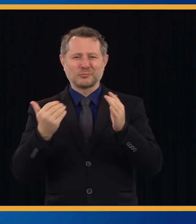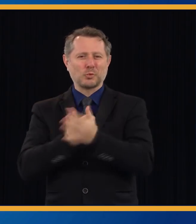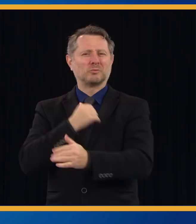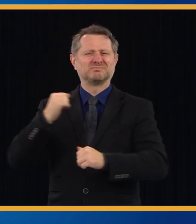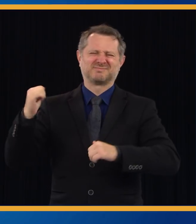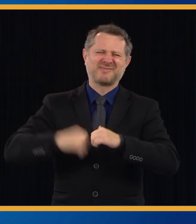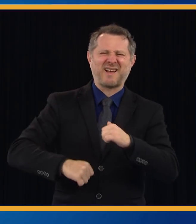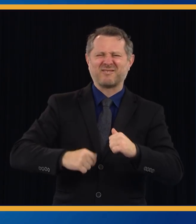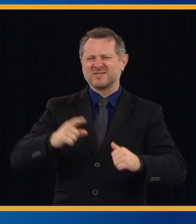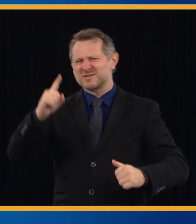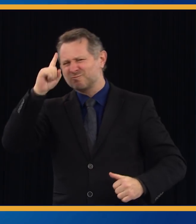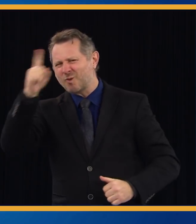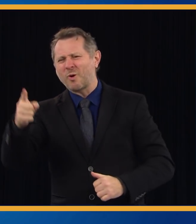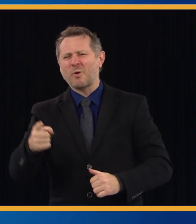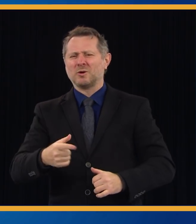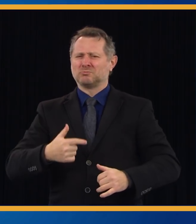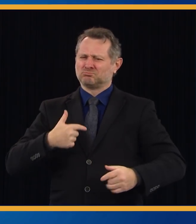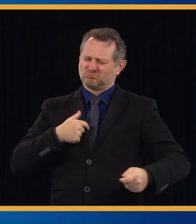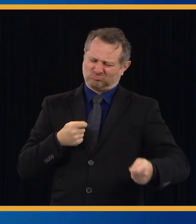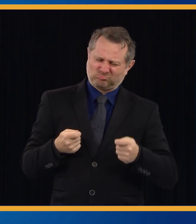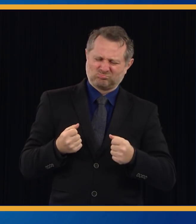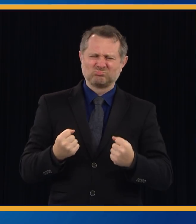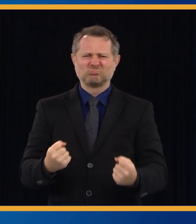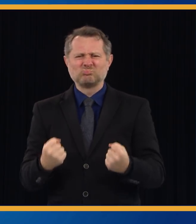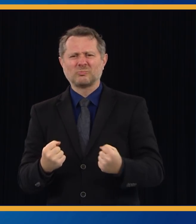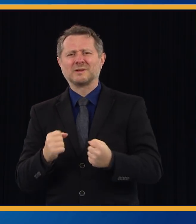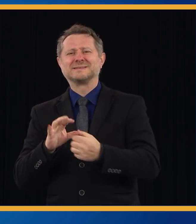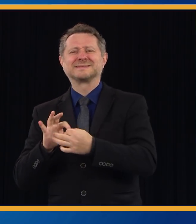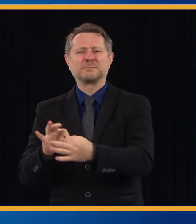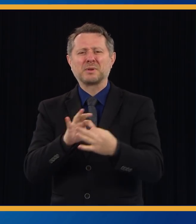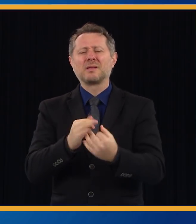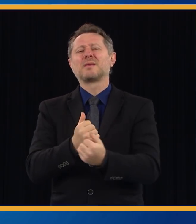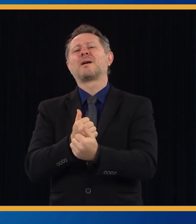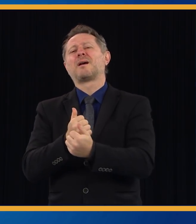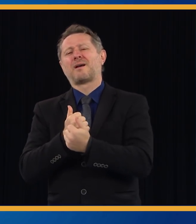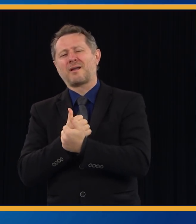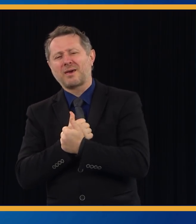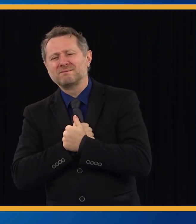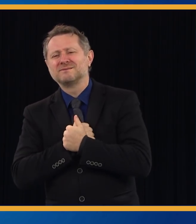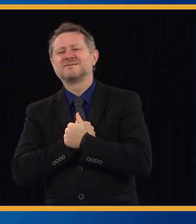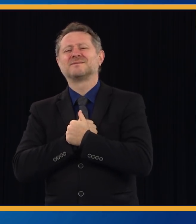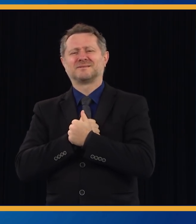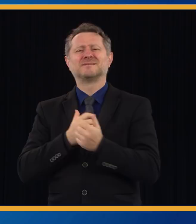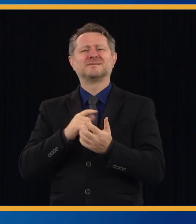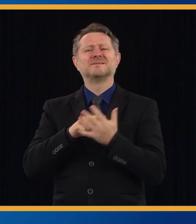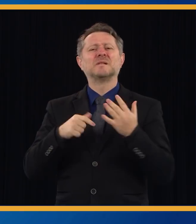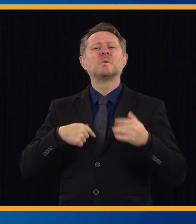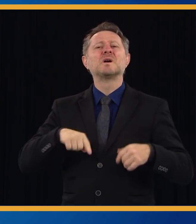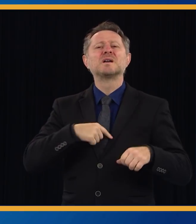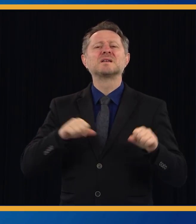smart and disciplined and unified and loving, and because we know that we can. We know that we